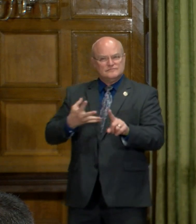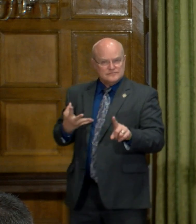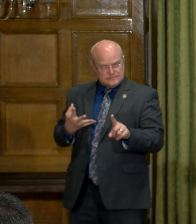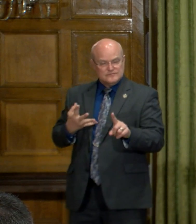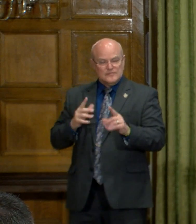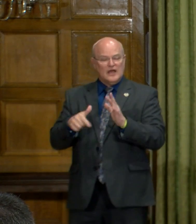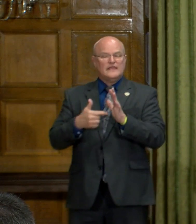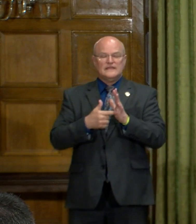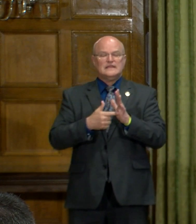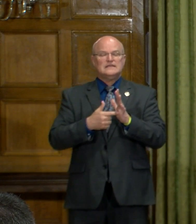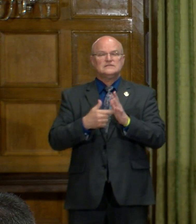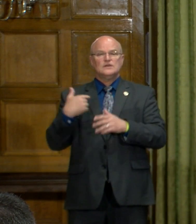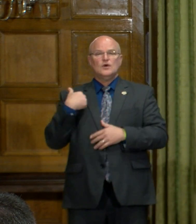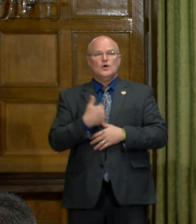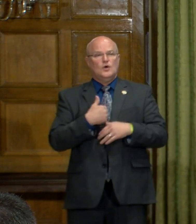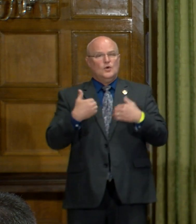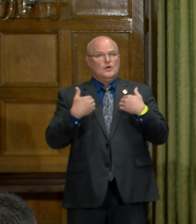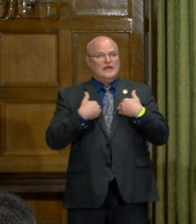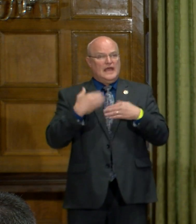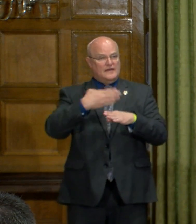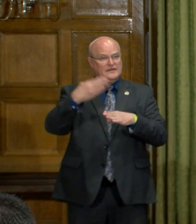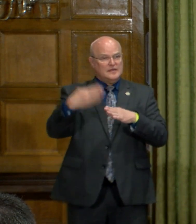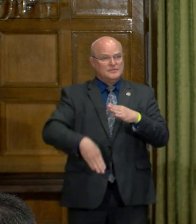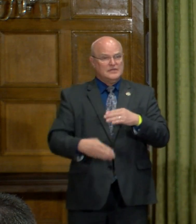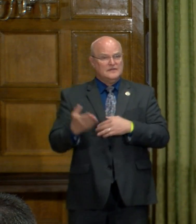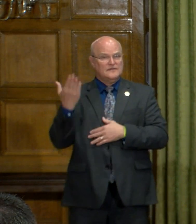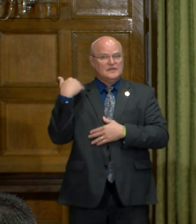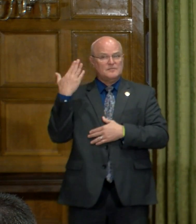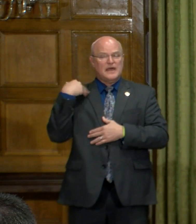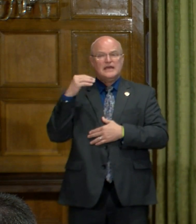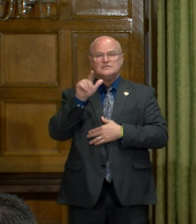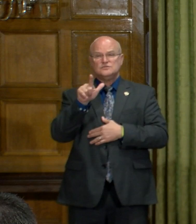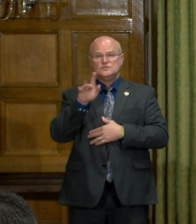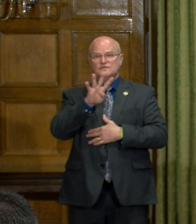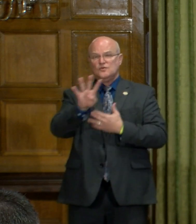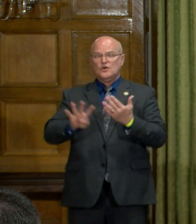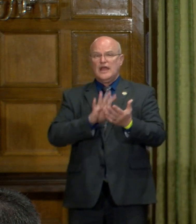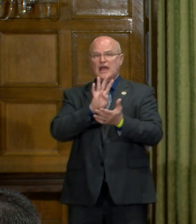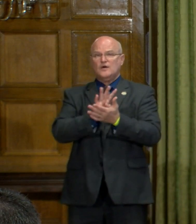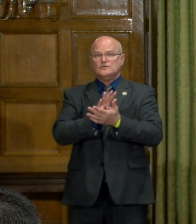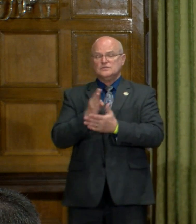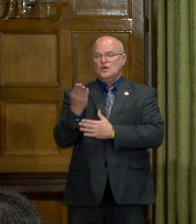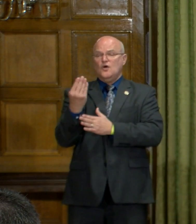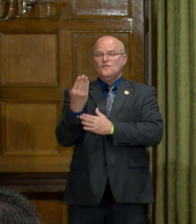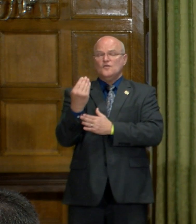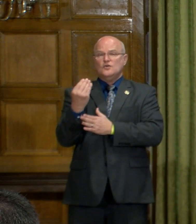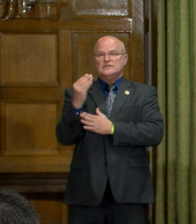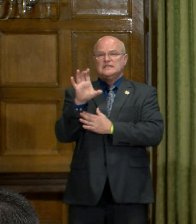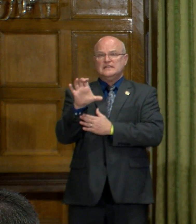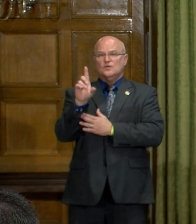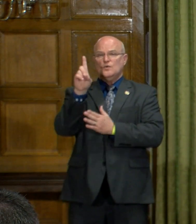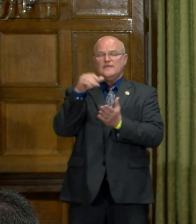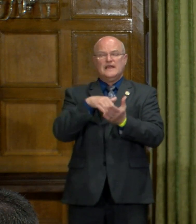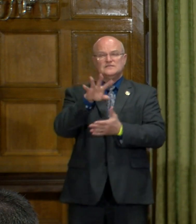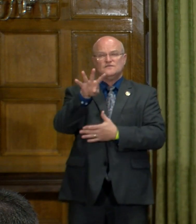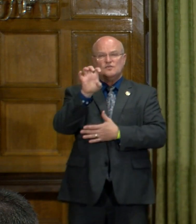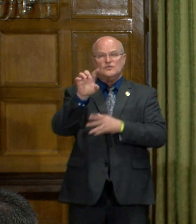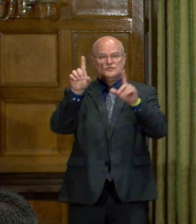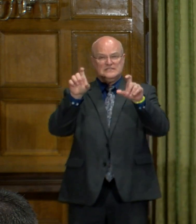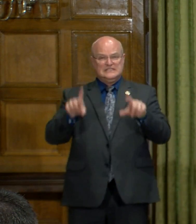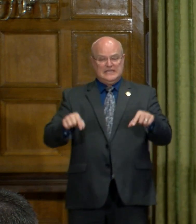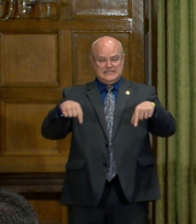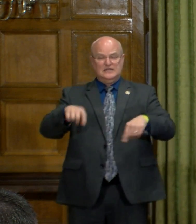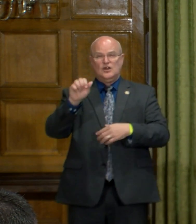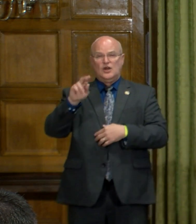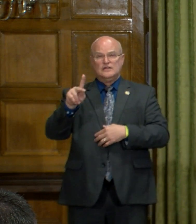these. We have completed over the last 24 hours 1,400 tests in Arkansas, which